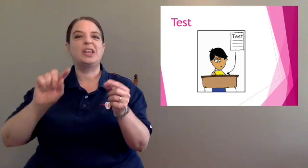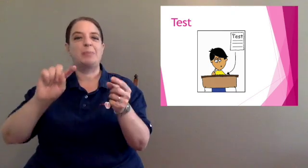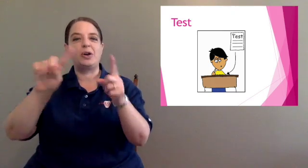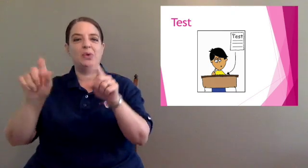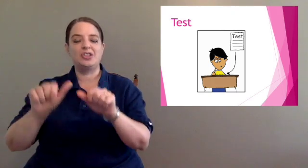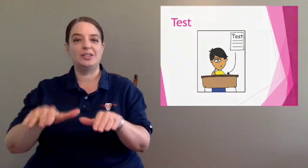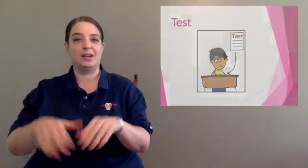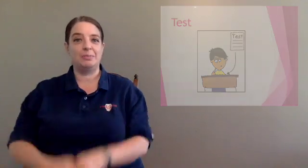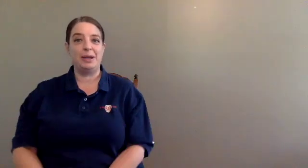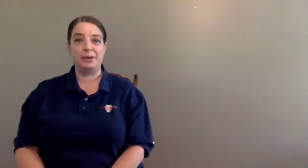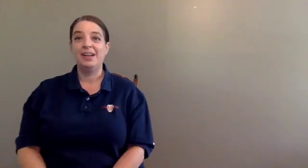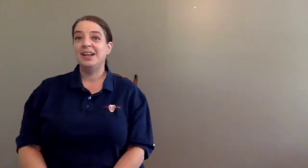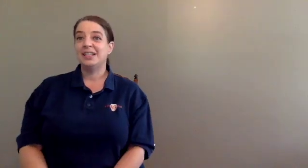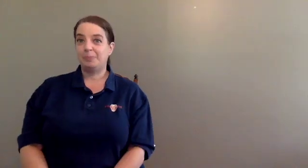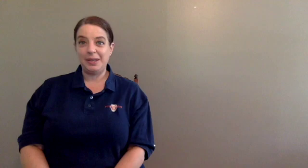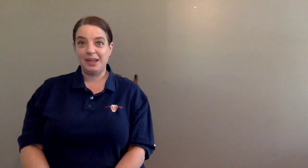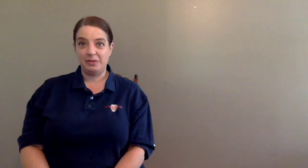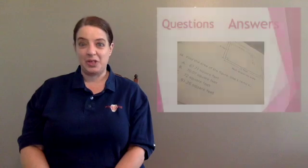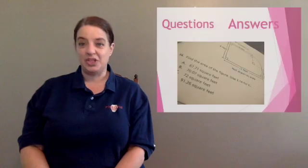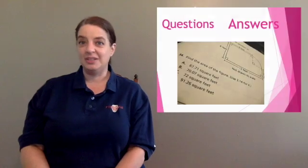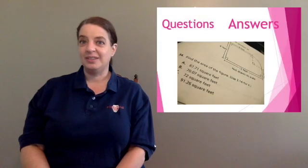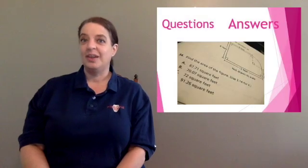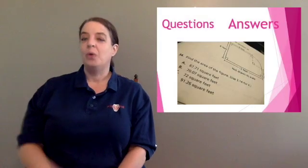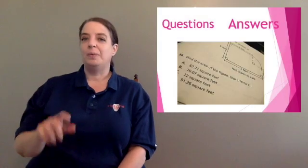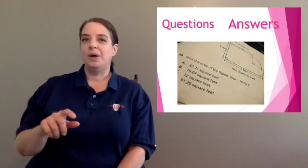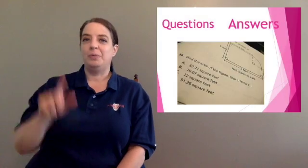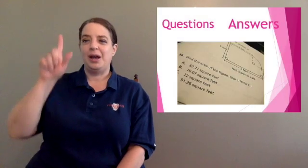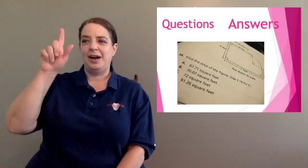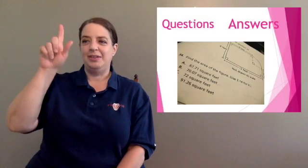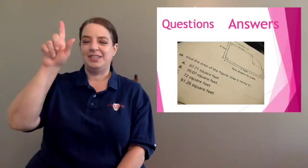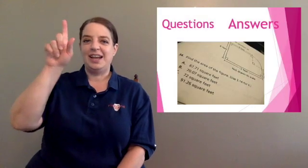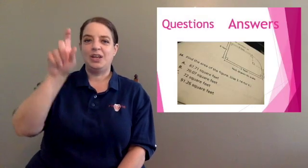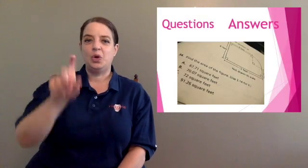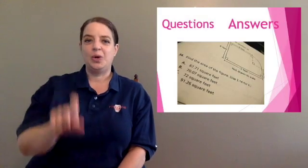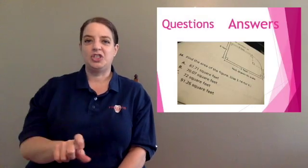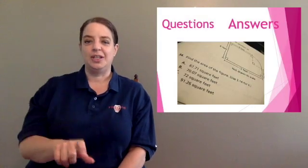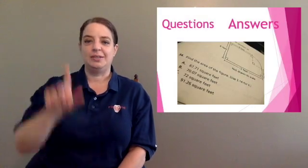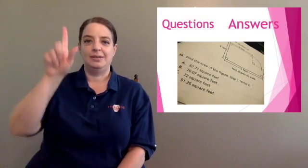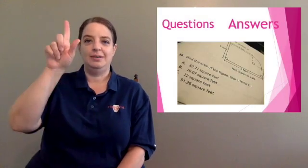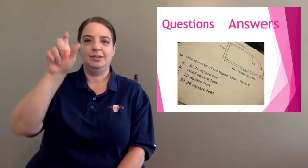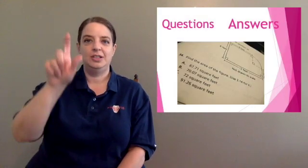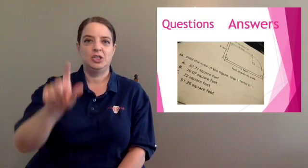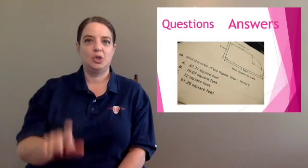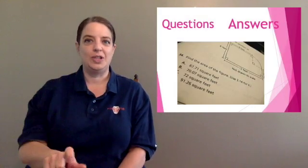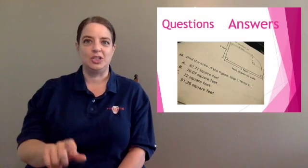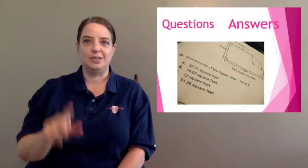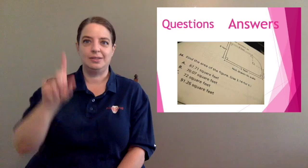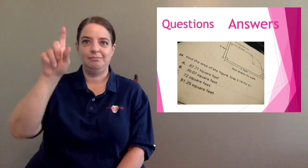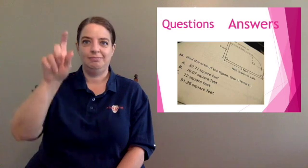about questions on paper. Speaking of questions, the sign questions. Questions.